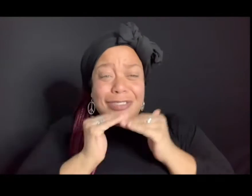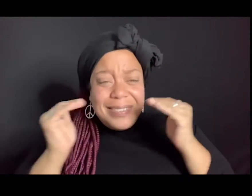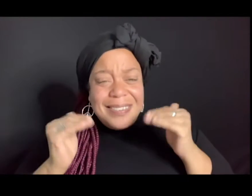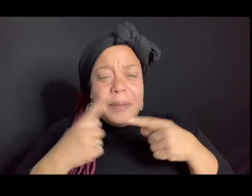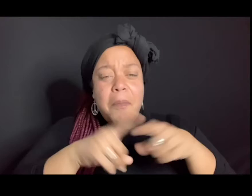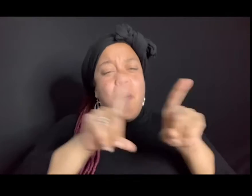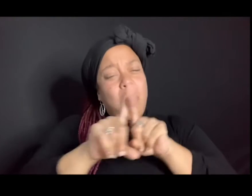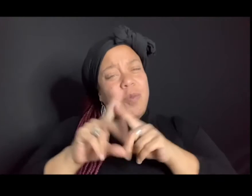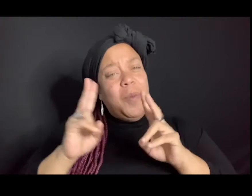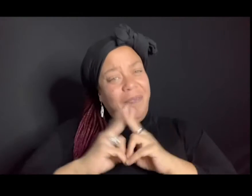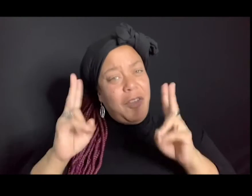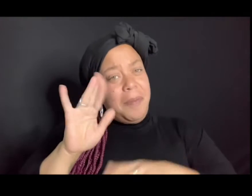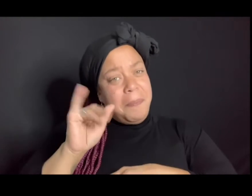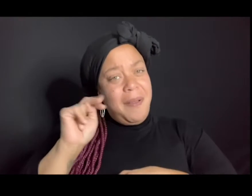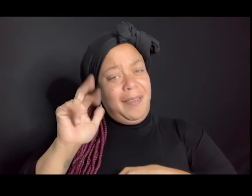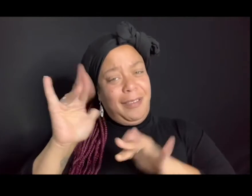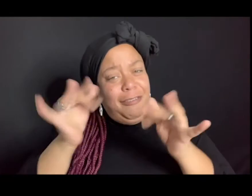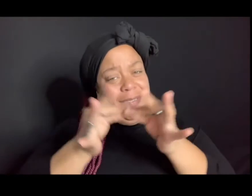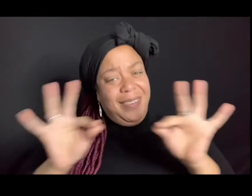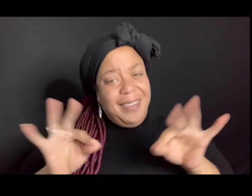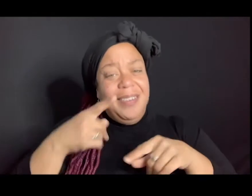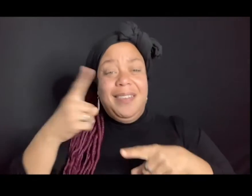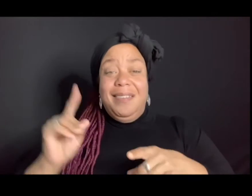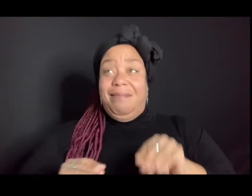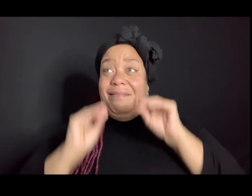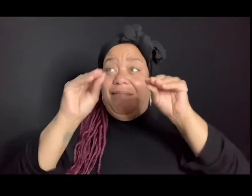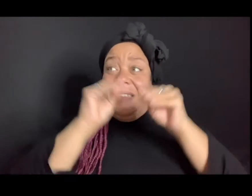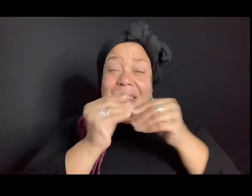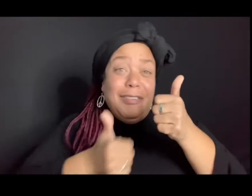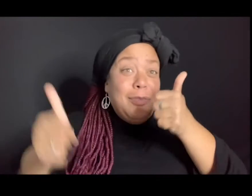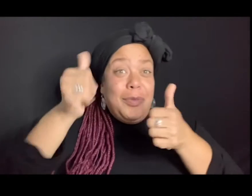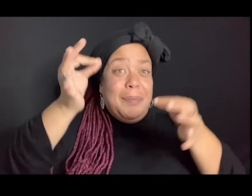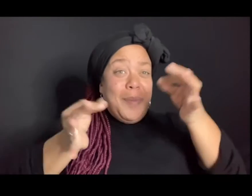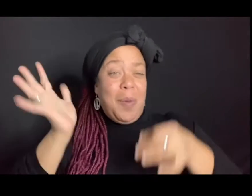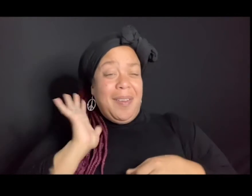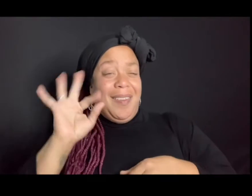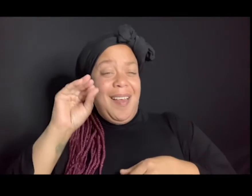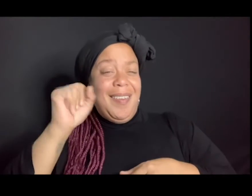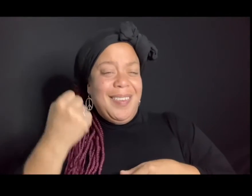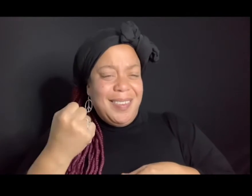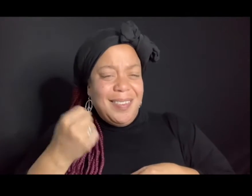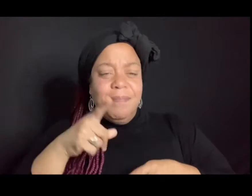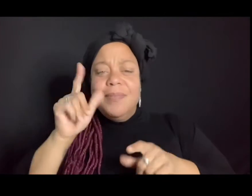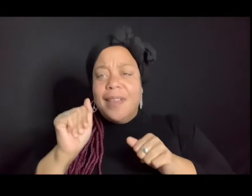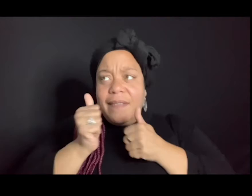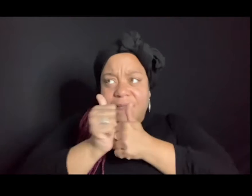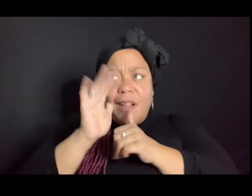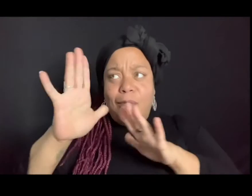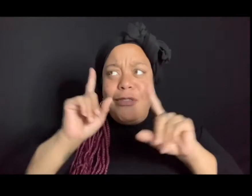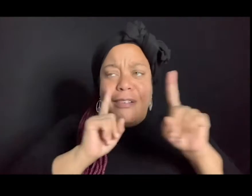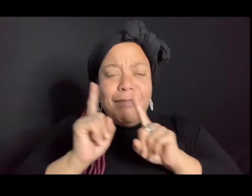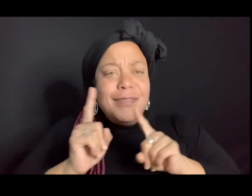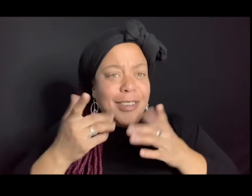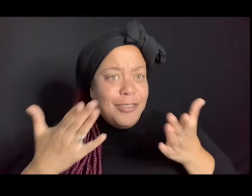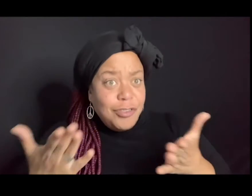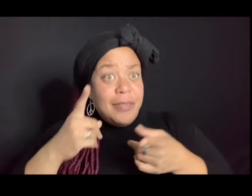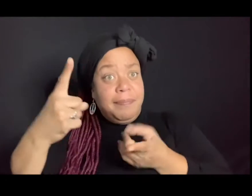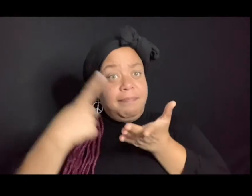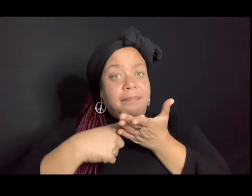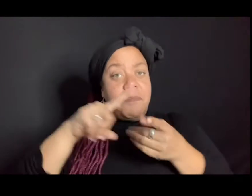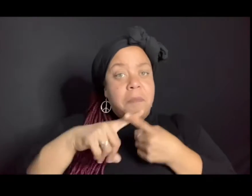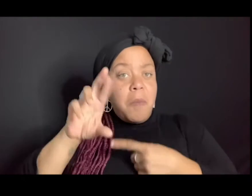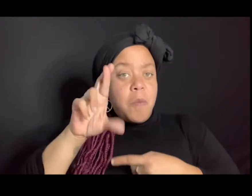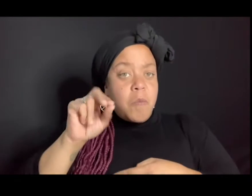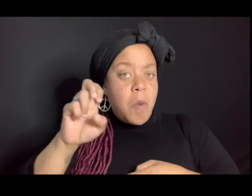And she also uses a very binary language. When she was added to the Supreme Court in the 90s, you can find her conversation at